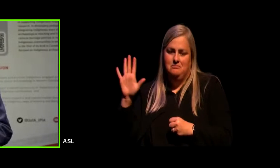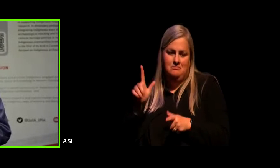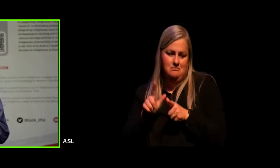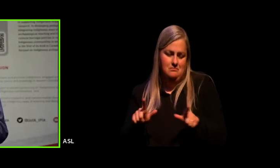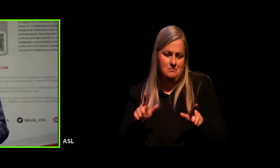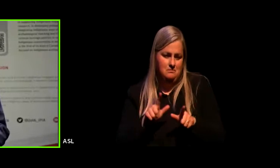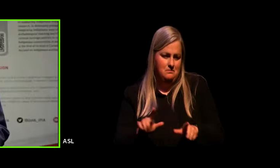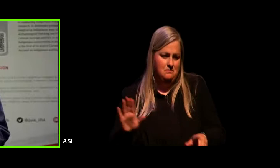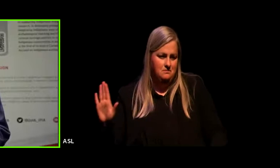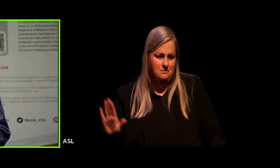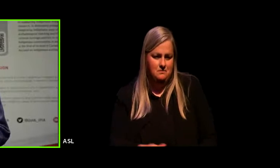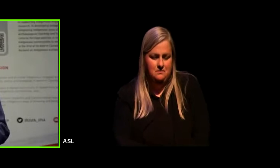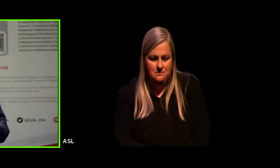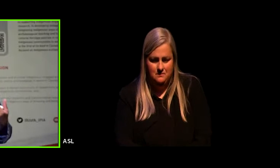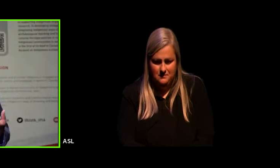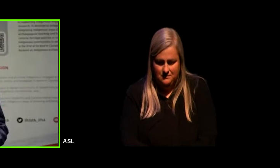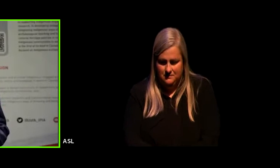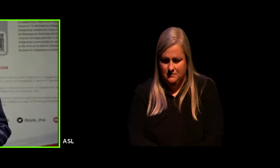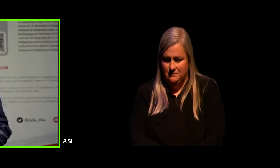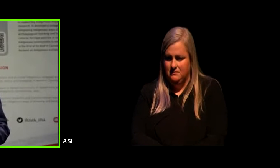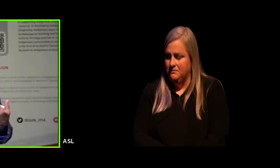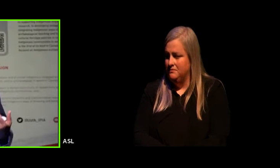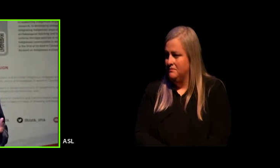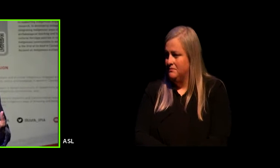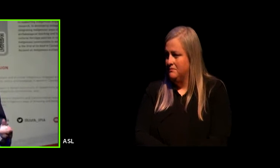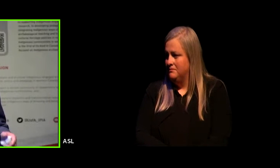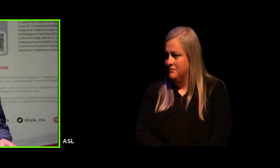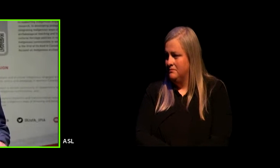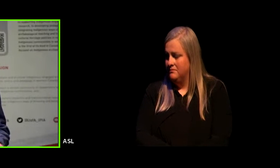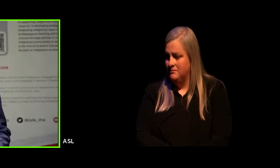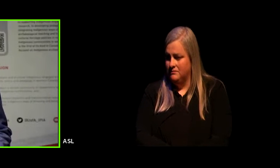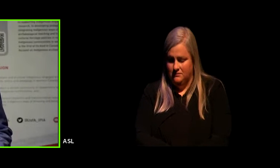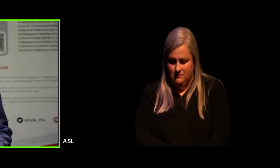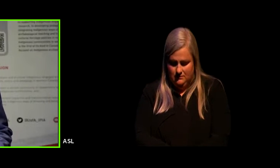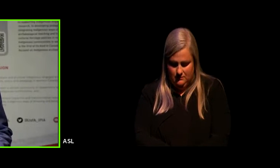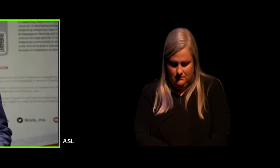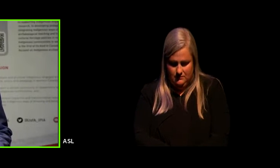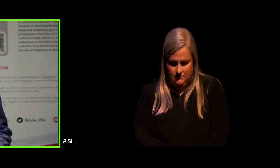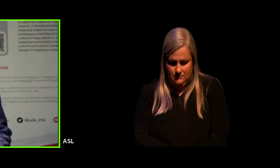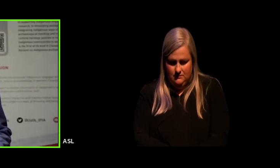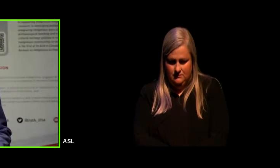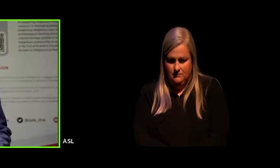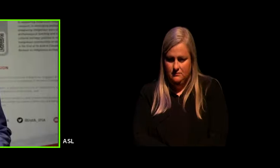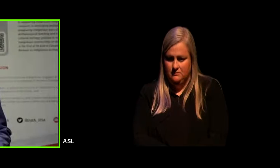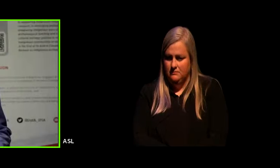Muma ni nanos awasak o ti miskwa